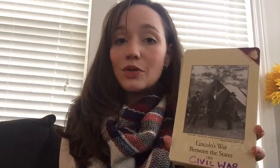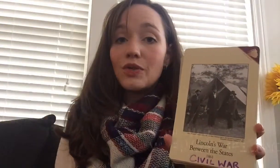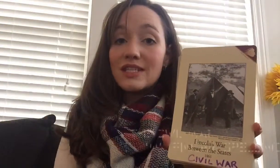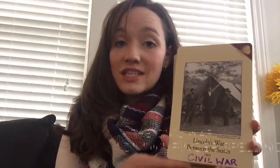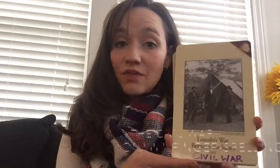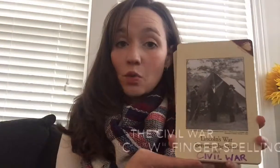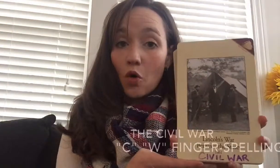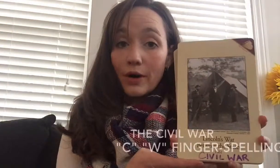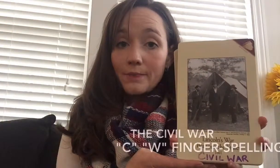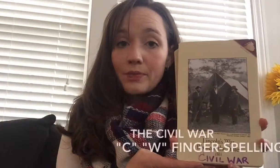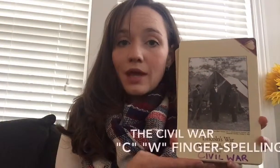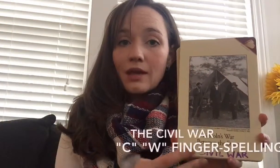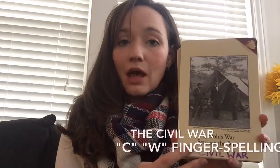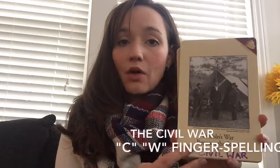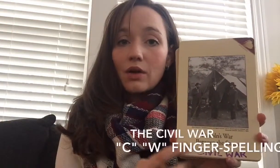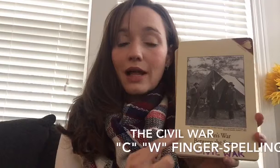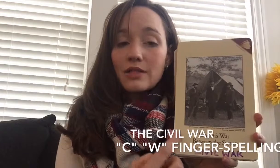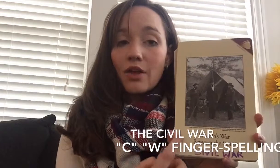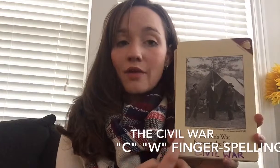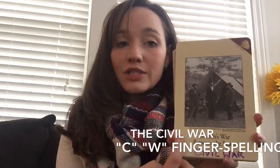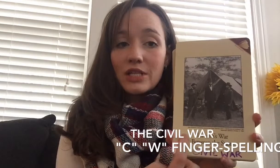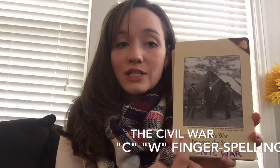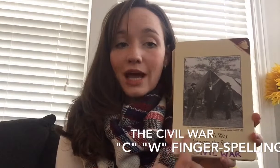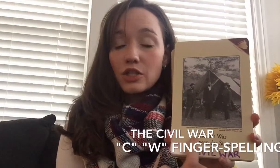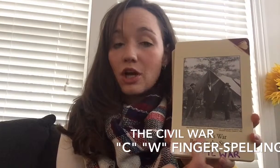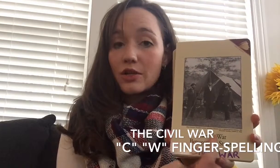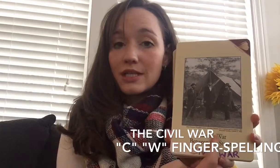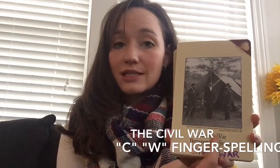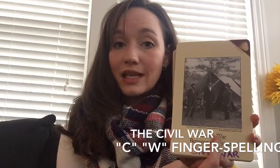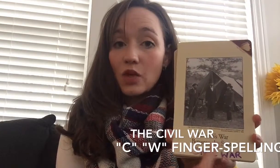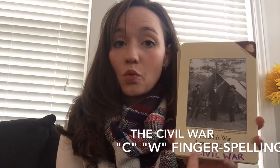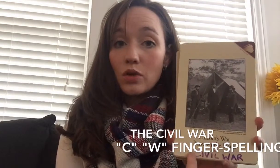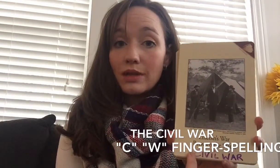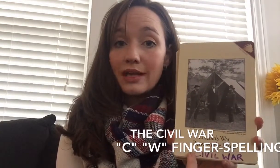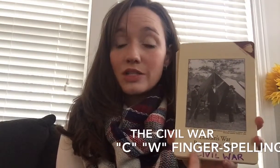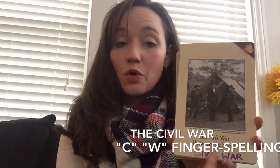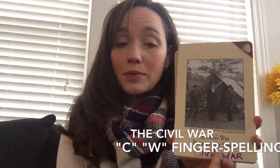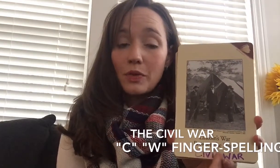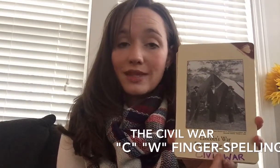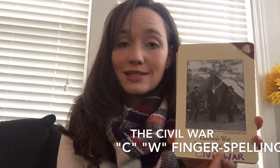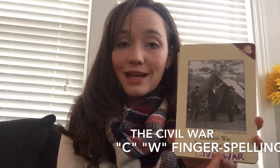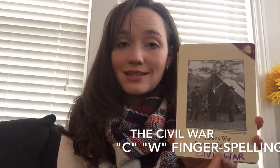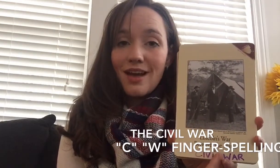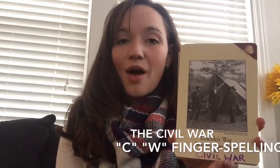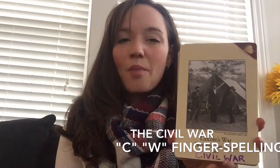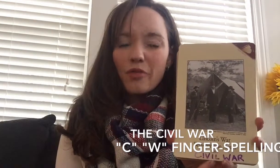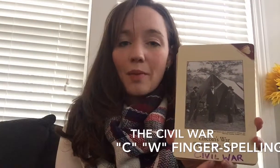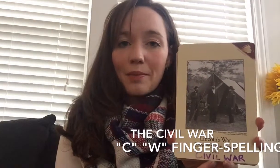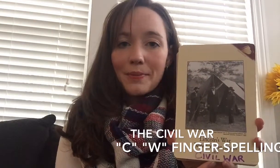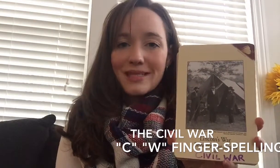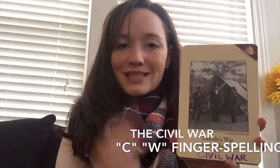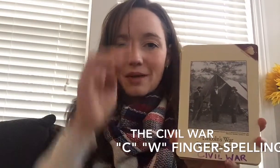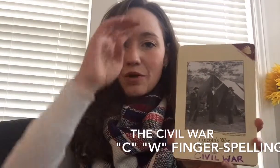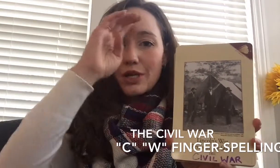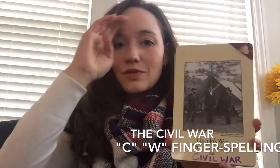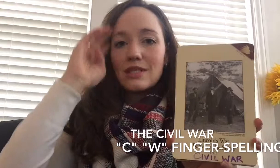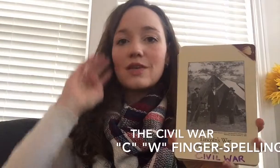the Civil War. Now, Classical Conversations actually calls this Lincoln's War between the states, but for my purposes, I'm going to use the Civil